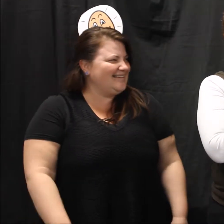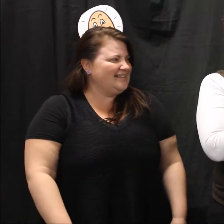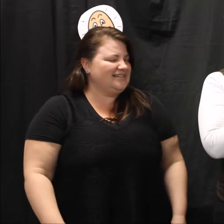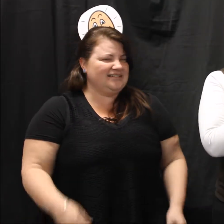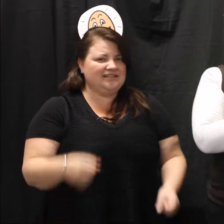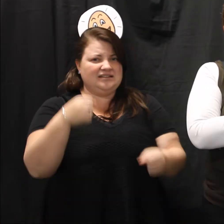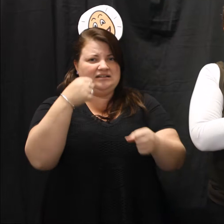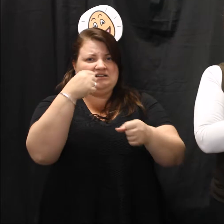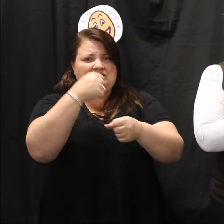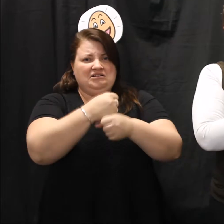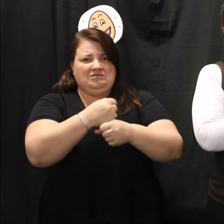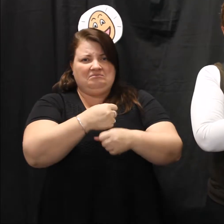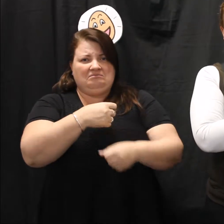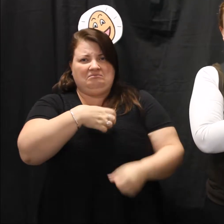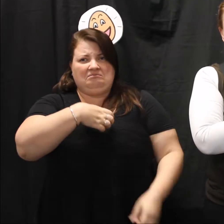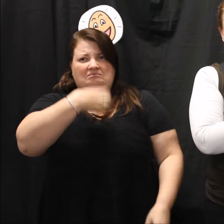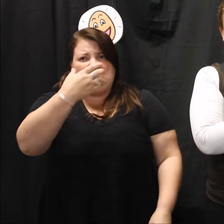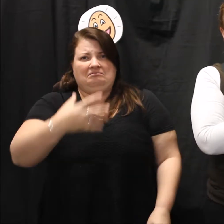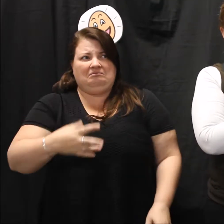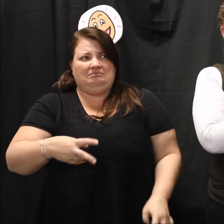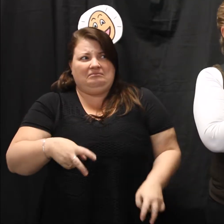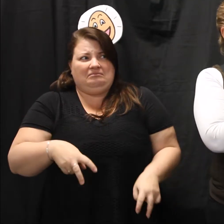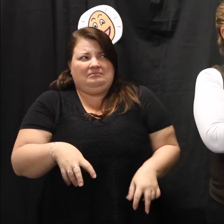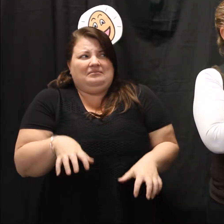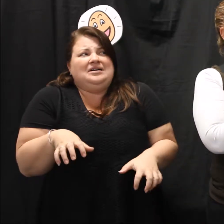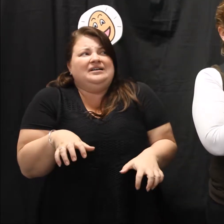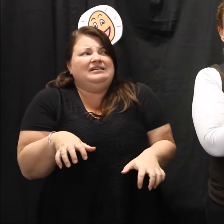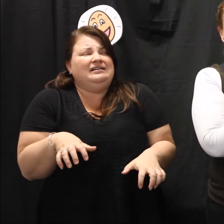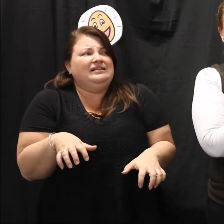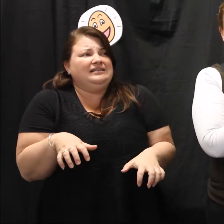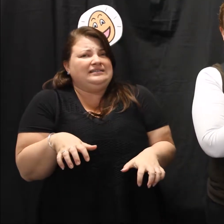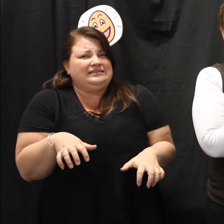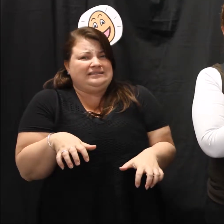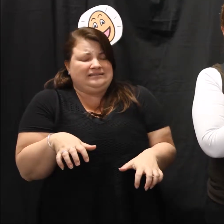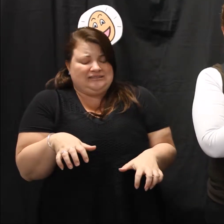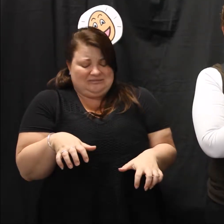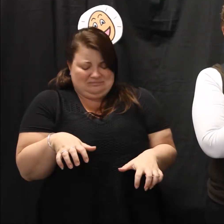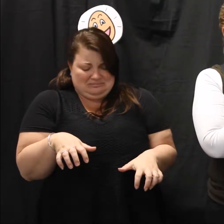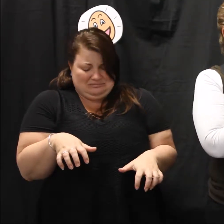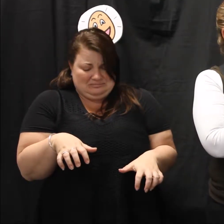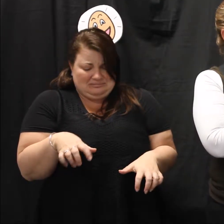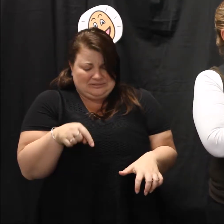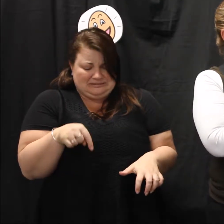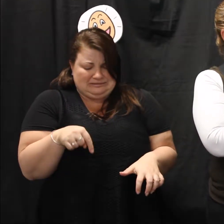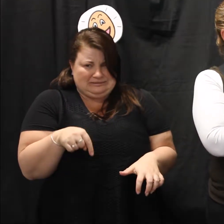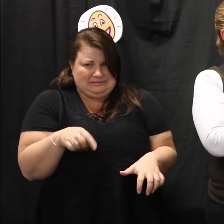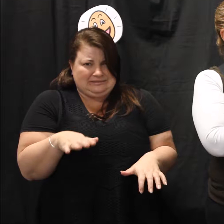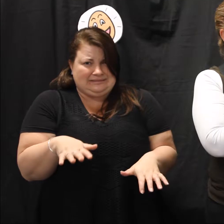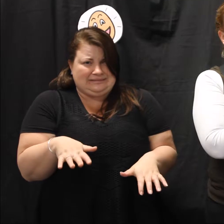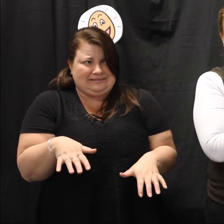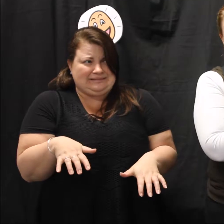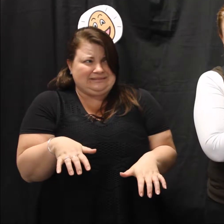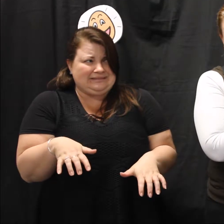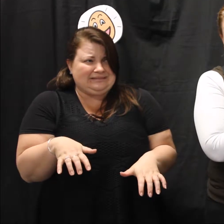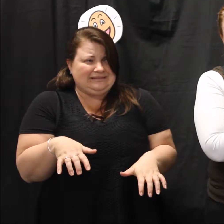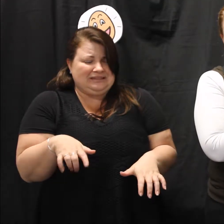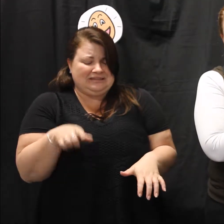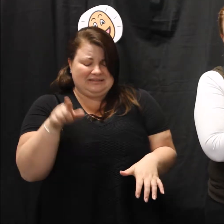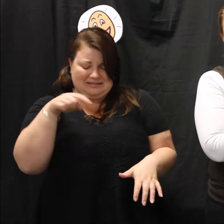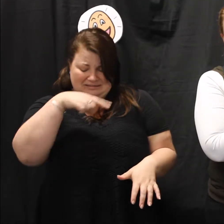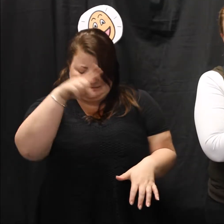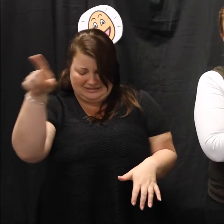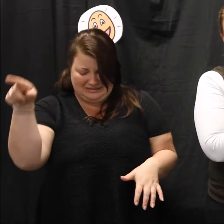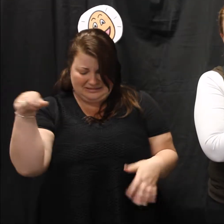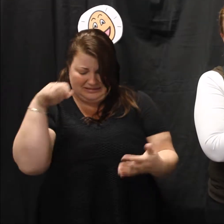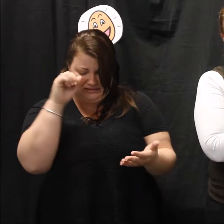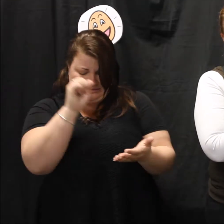Gerald simply froze up. He was rooted to the spot. "They're right,"